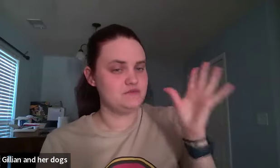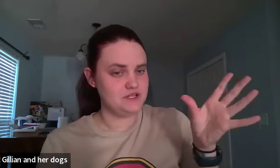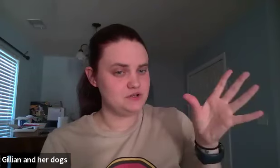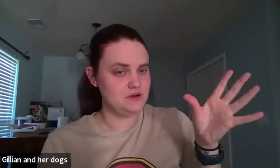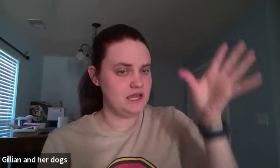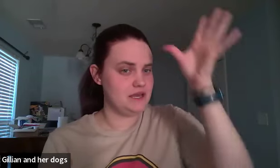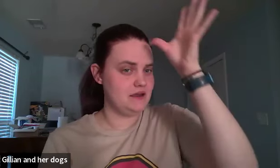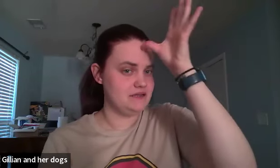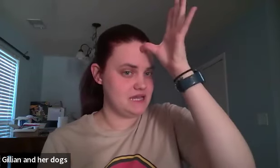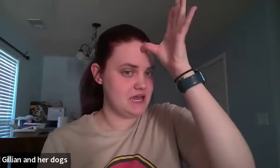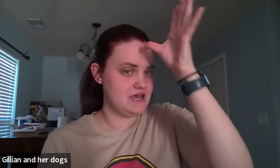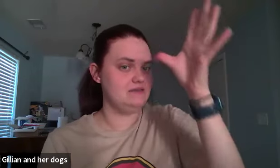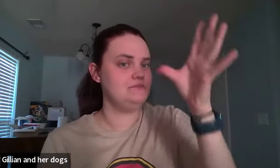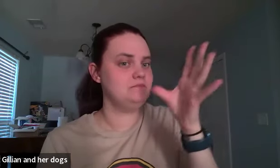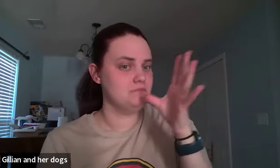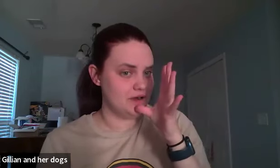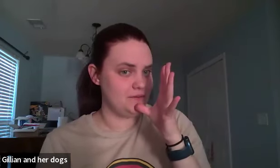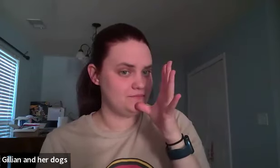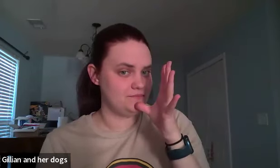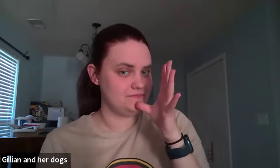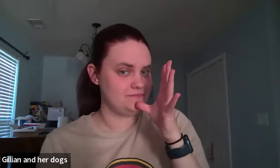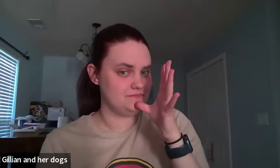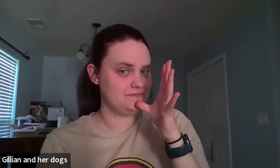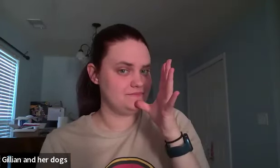So very shorthand, dad, mom.